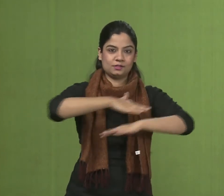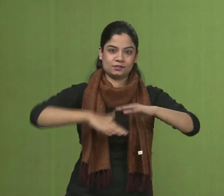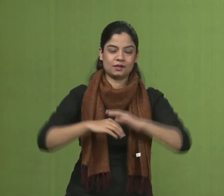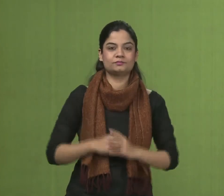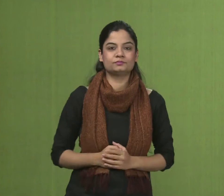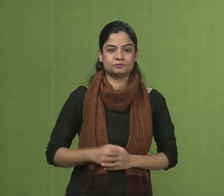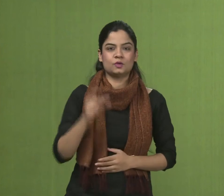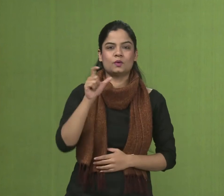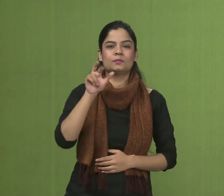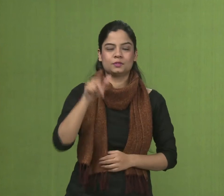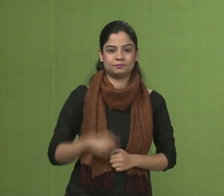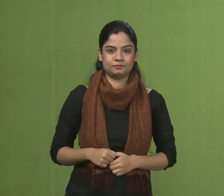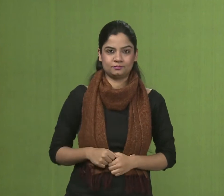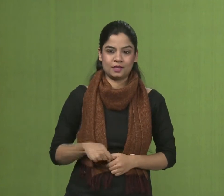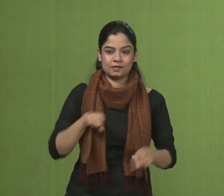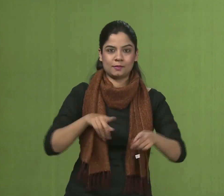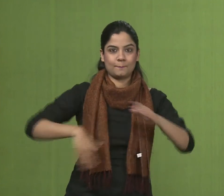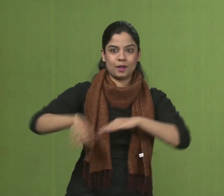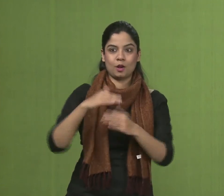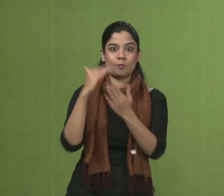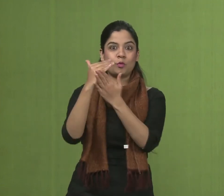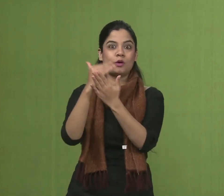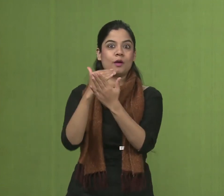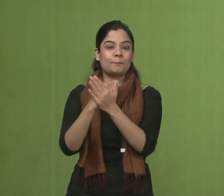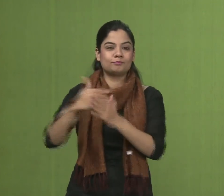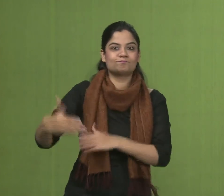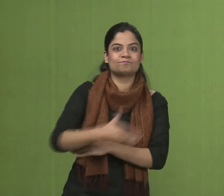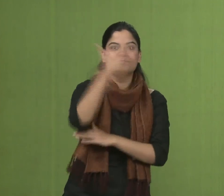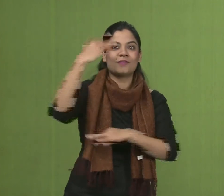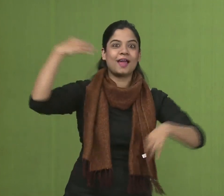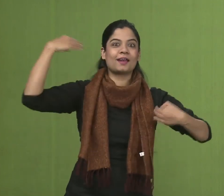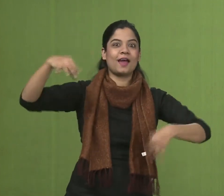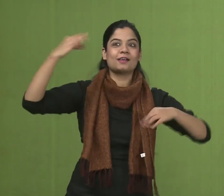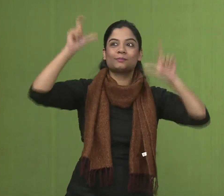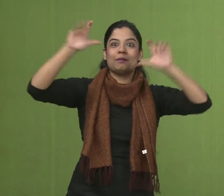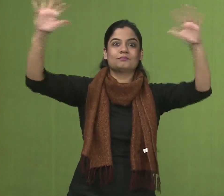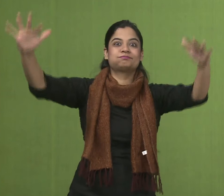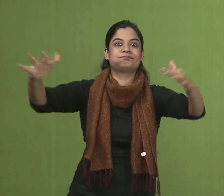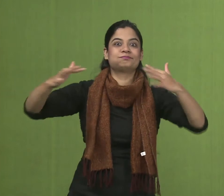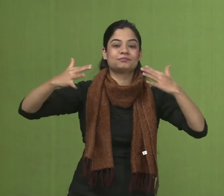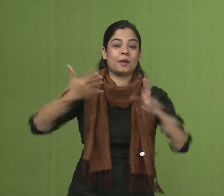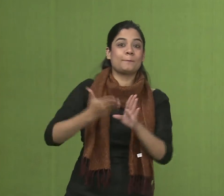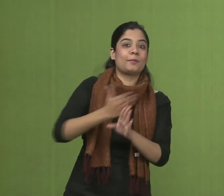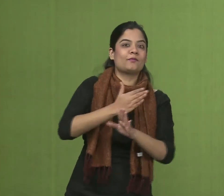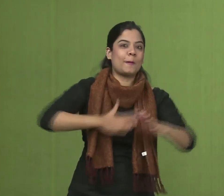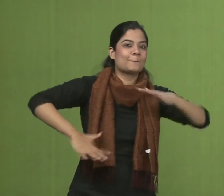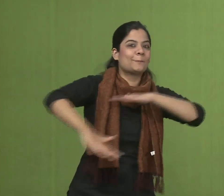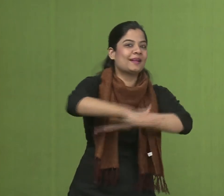competition, so we need to organize different things. We assign roles to different people like photography, hosting the